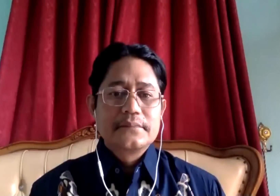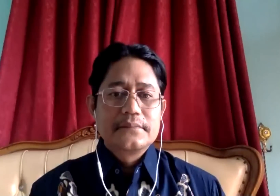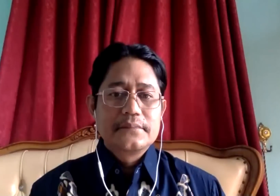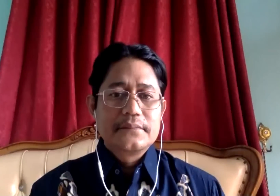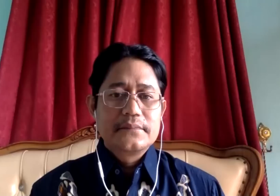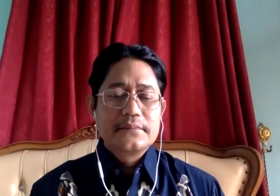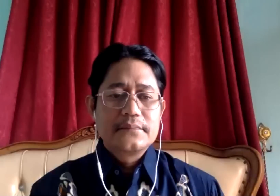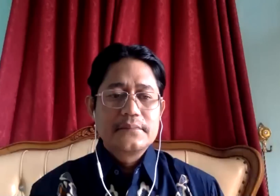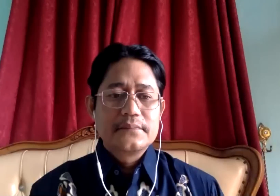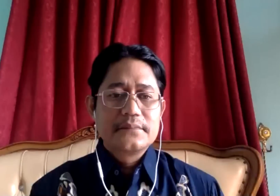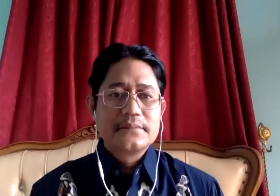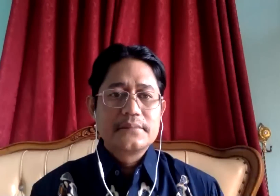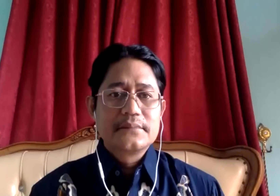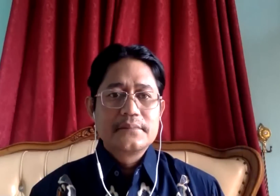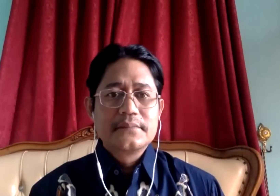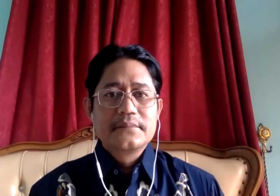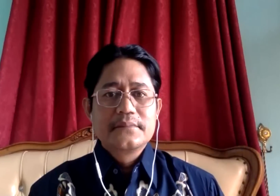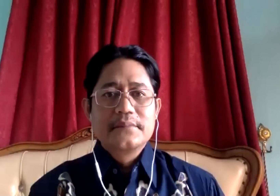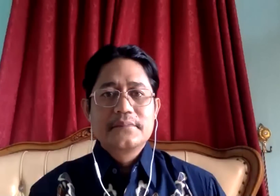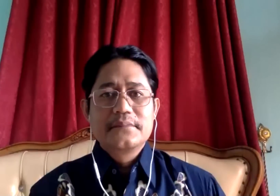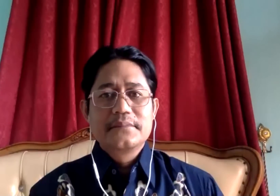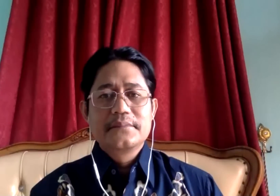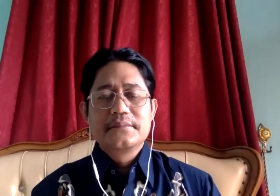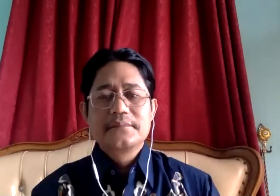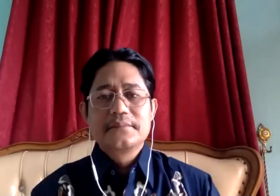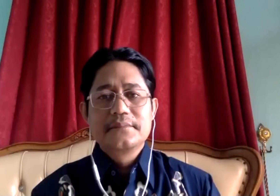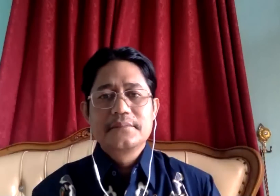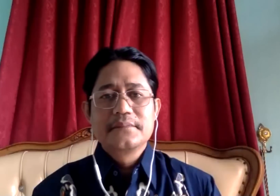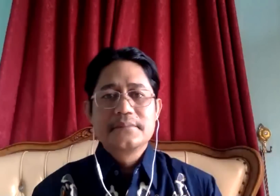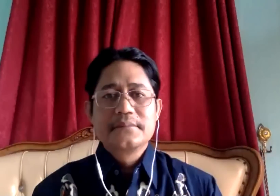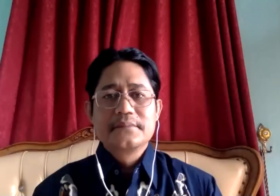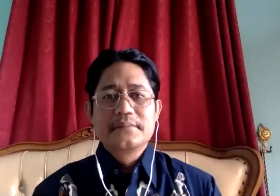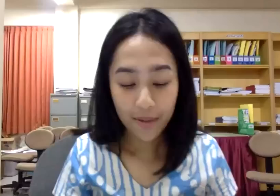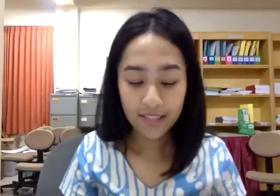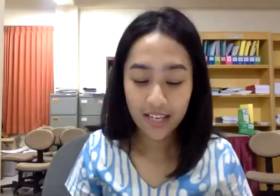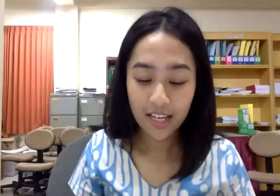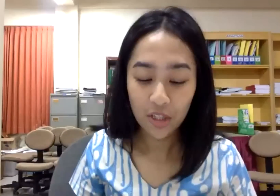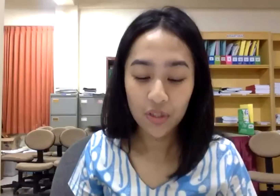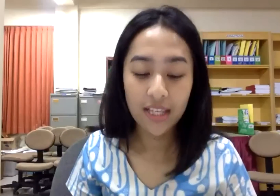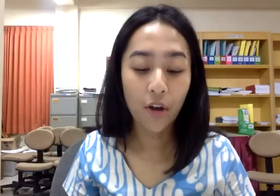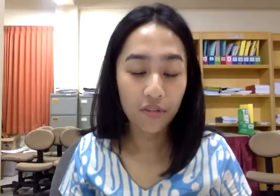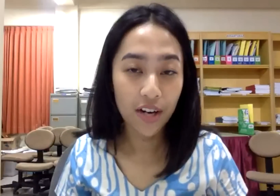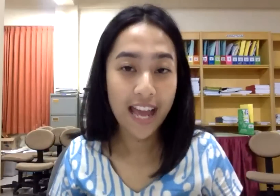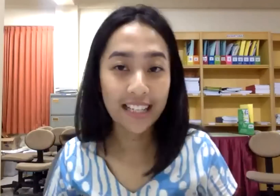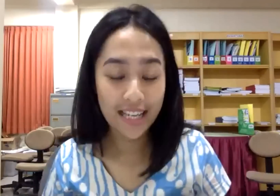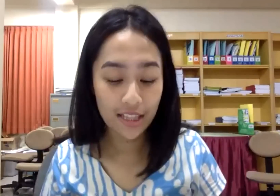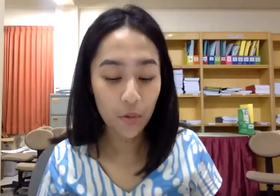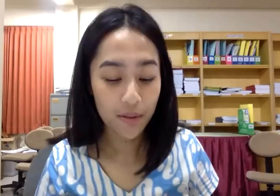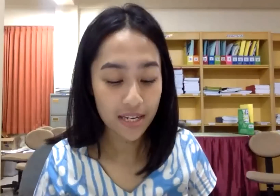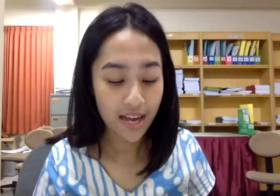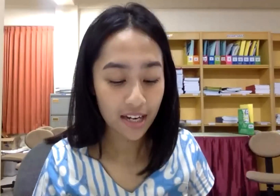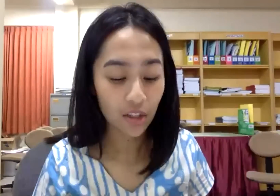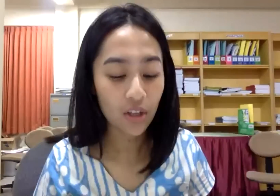Thank you very much to Mr. Fadila for the speech. And now please welcome Dr. Wika MSE to take over and lead